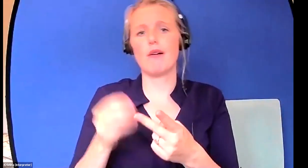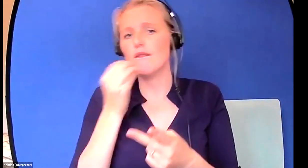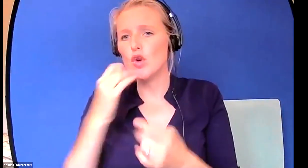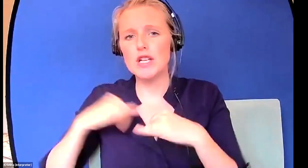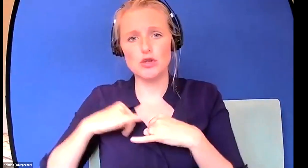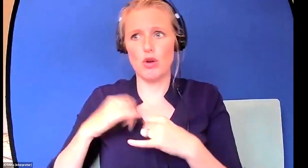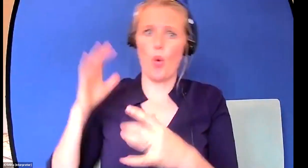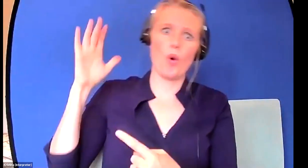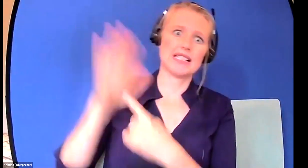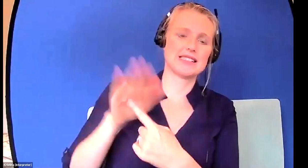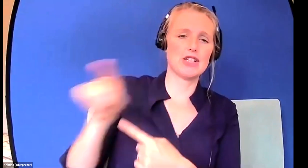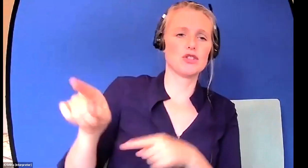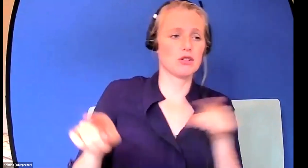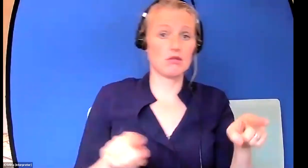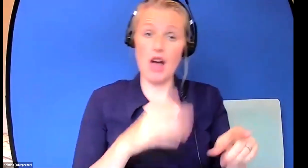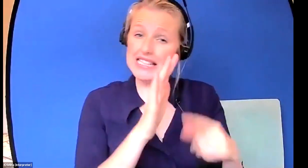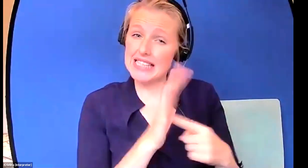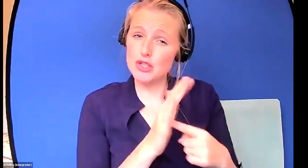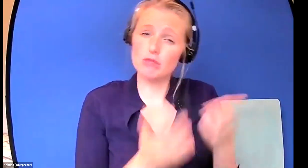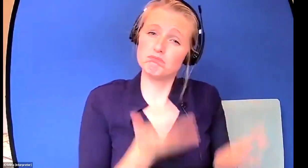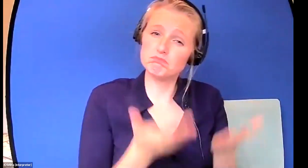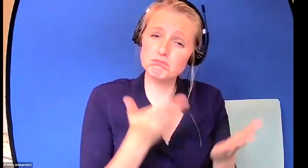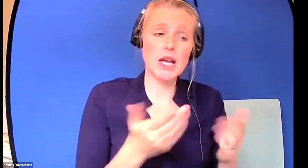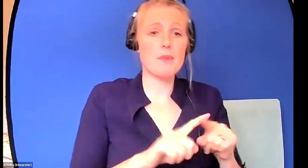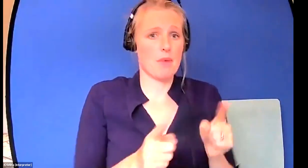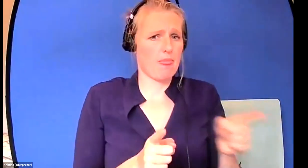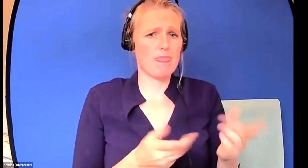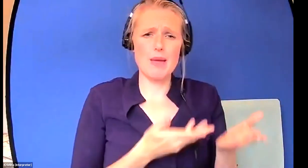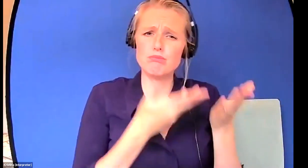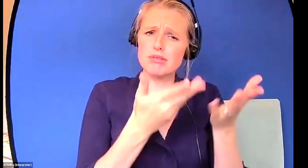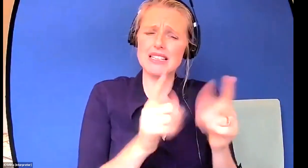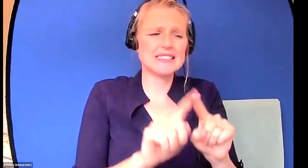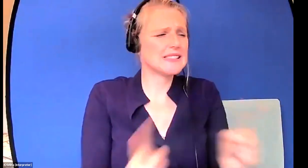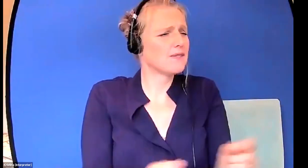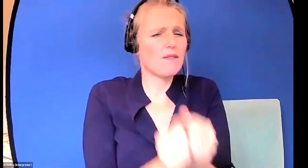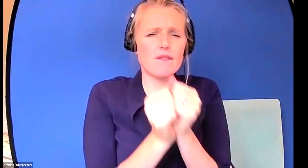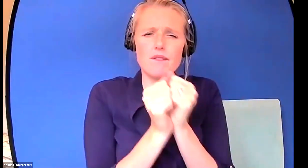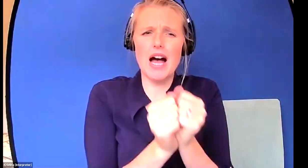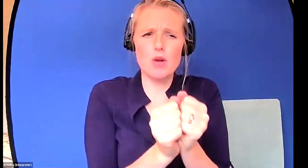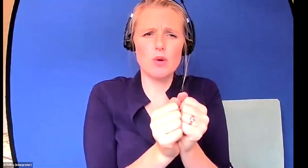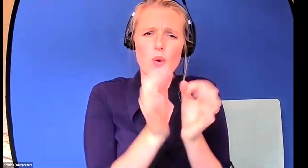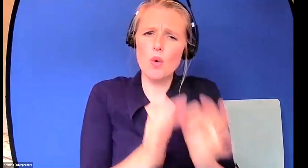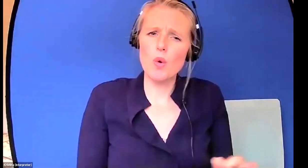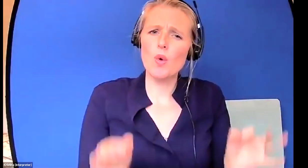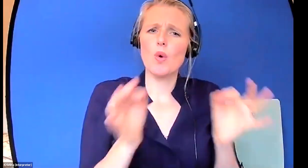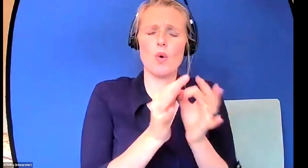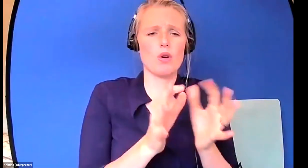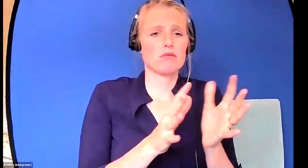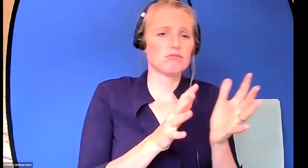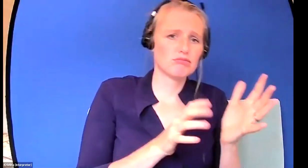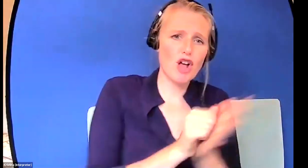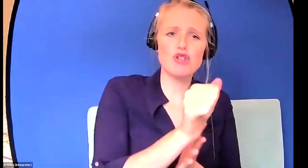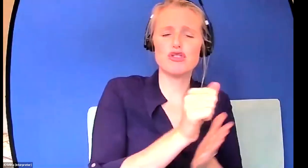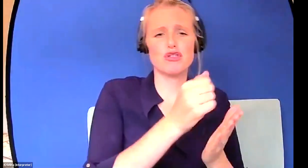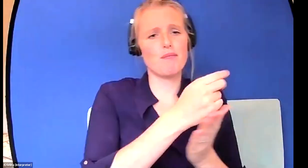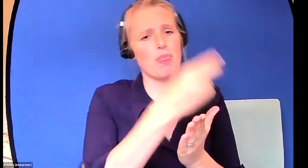industry. But as we've already seen, they do bring vitality and value of a different kind. And culture and the arts might